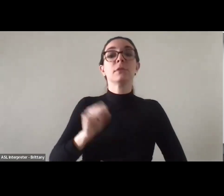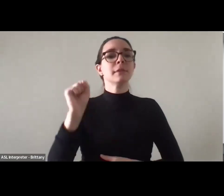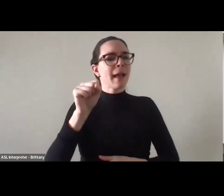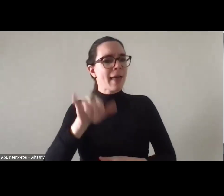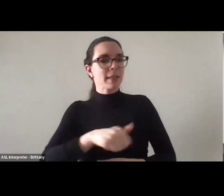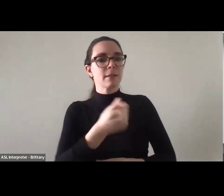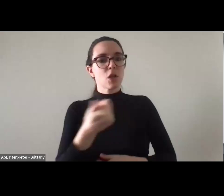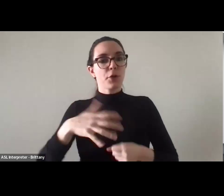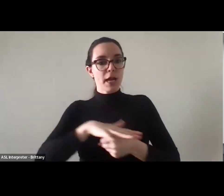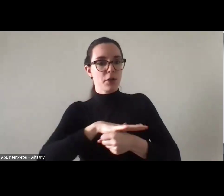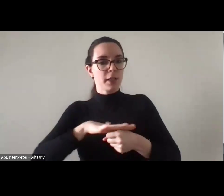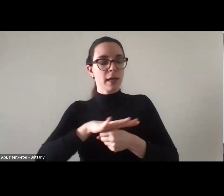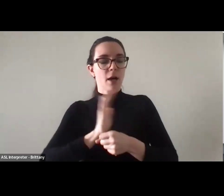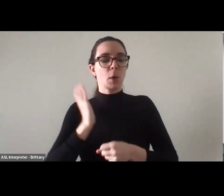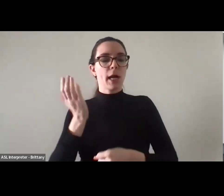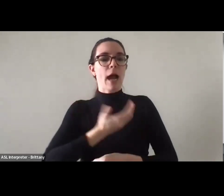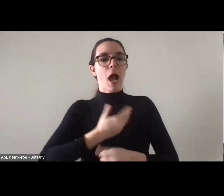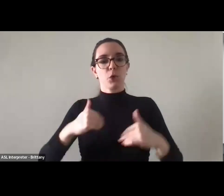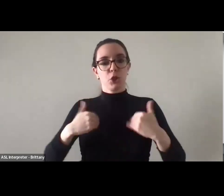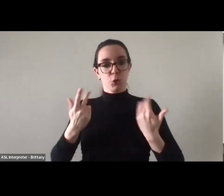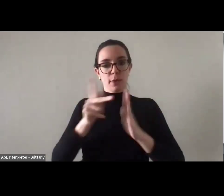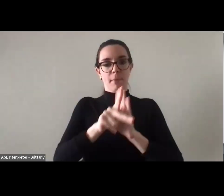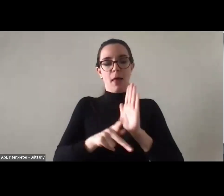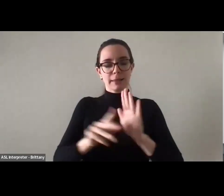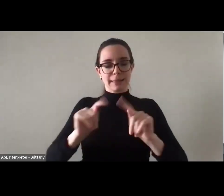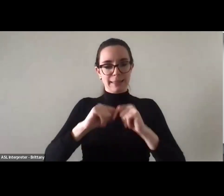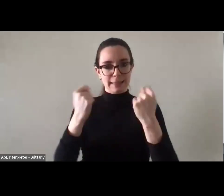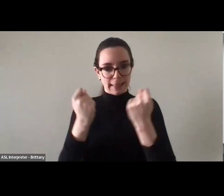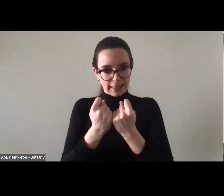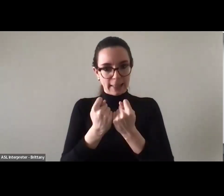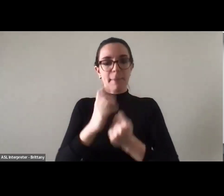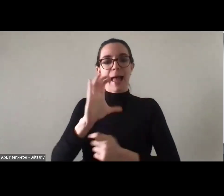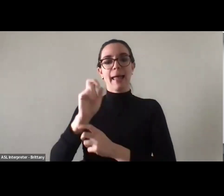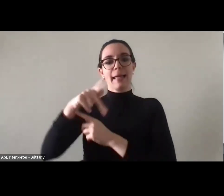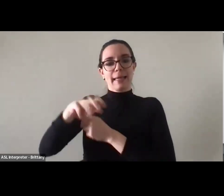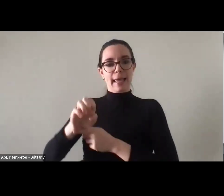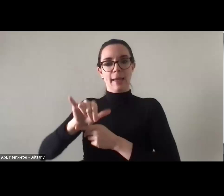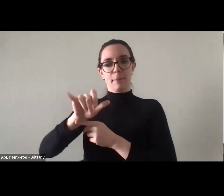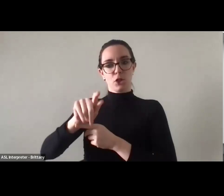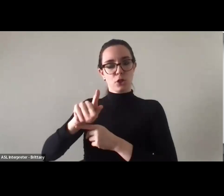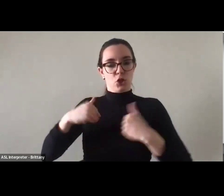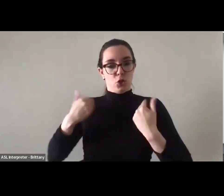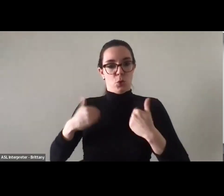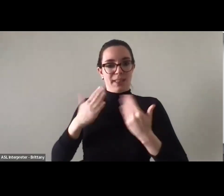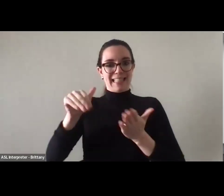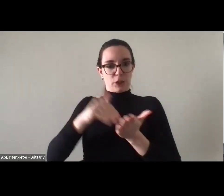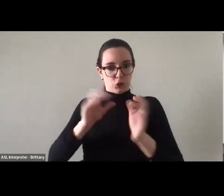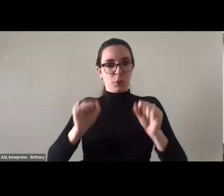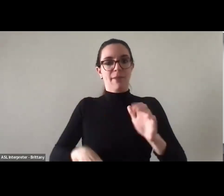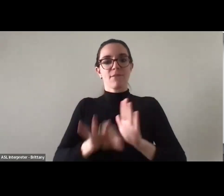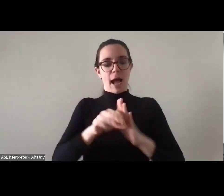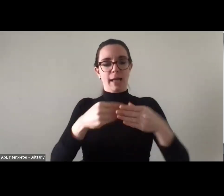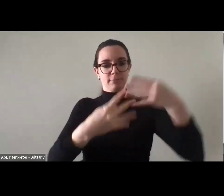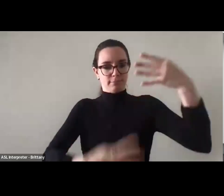area where, as I say, our youth policy team through its CAPE Youth Center that I mentioned, capeyouth.org, you can find some resources on the higher education